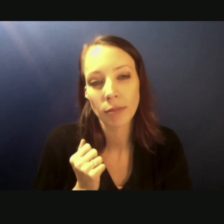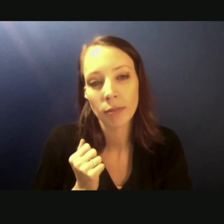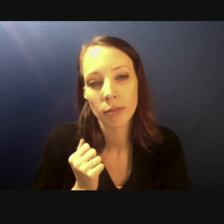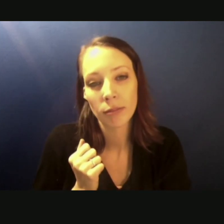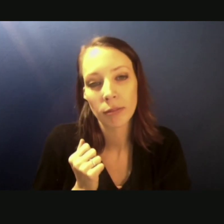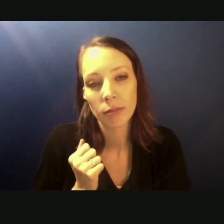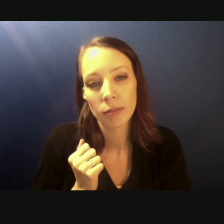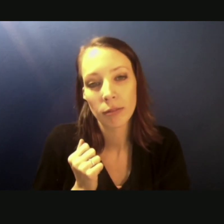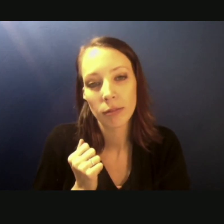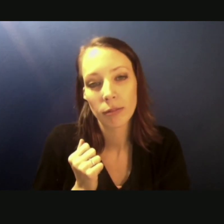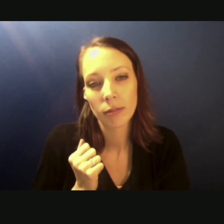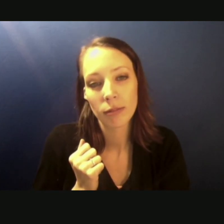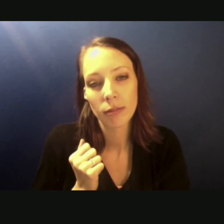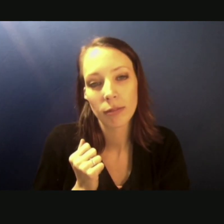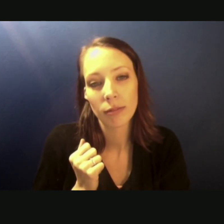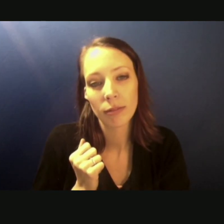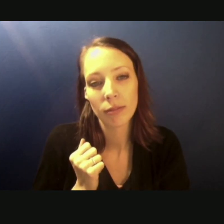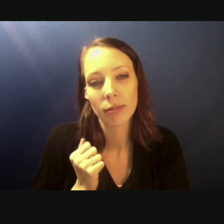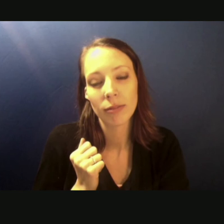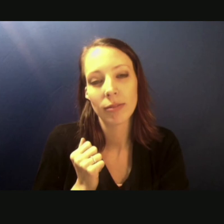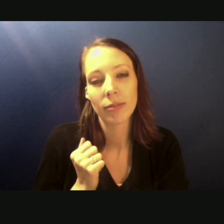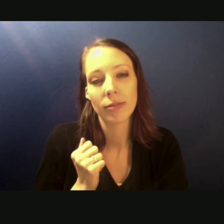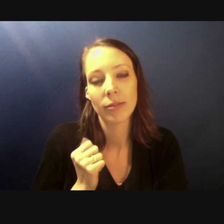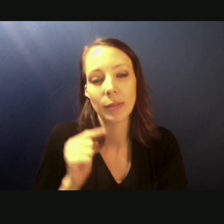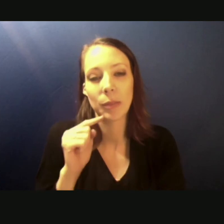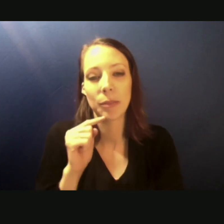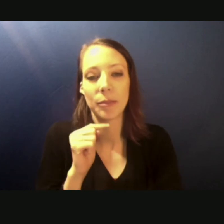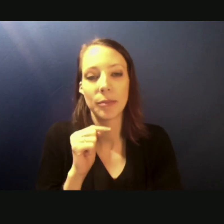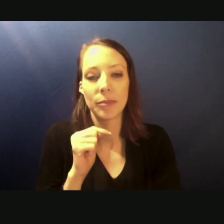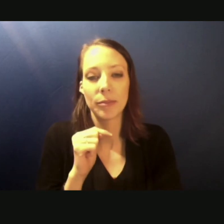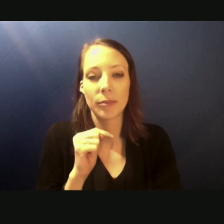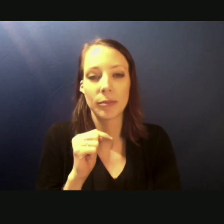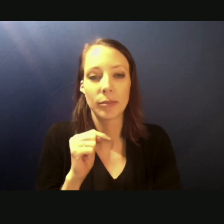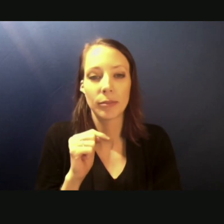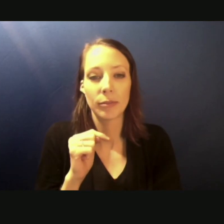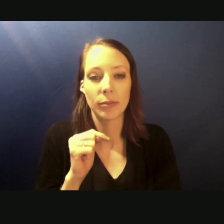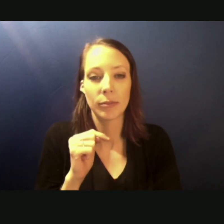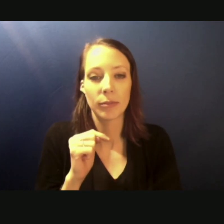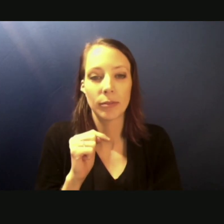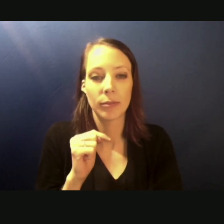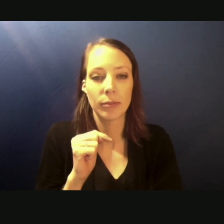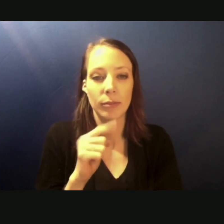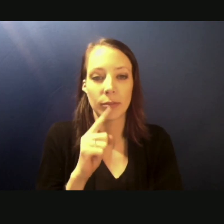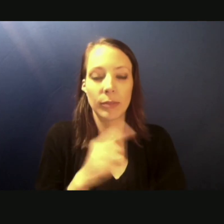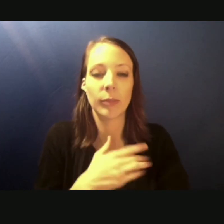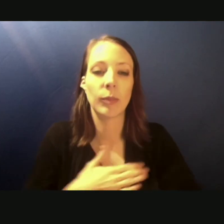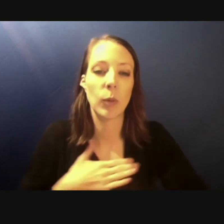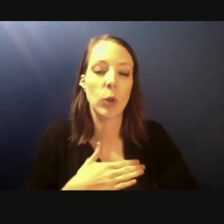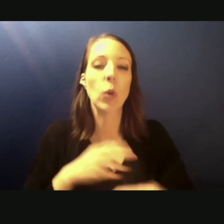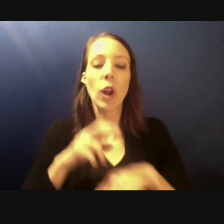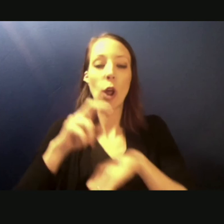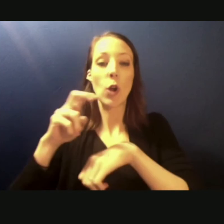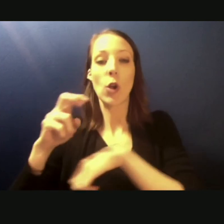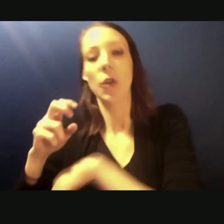I took my dad's like cornbread dressing, and they really enjoyed it. So we did that. You know, like the